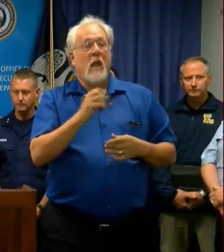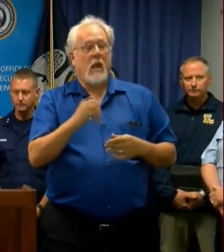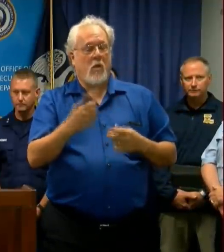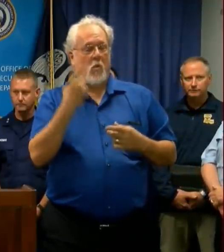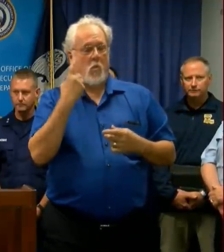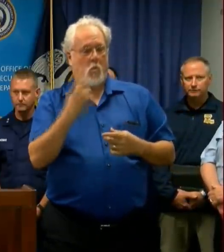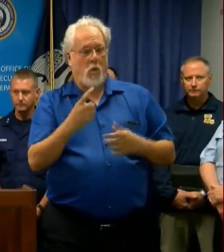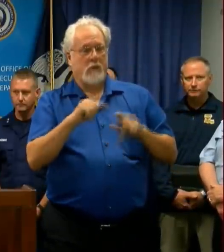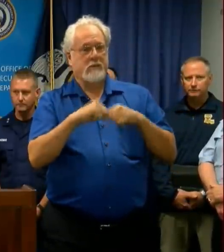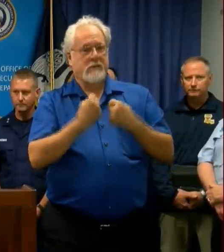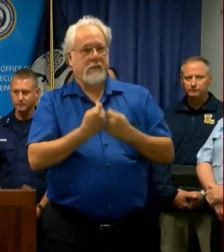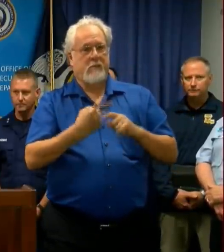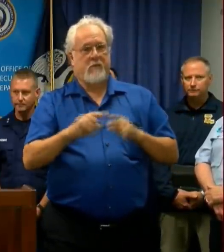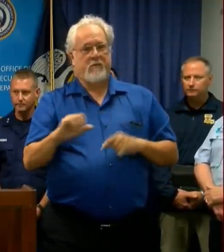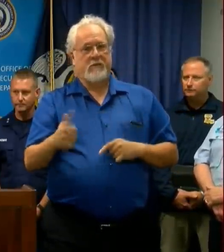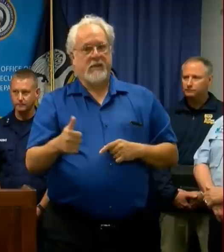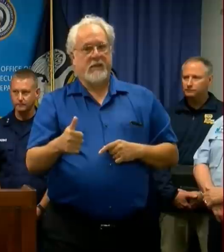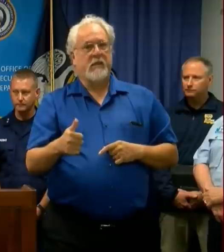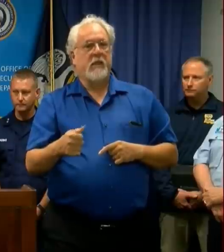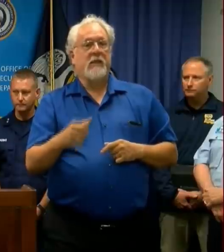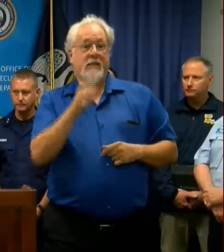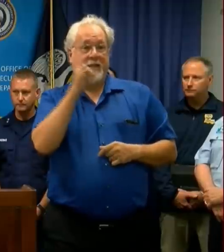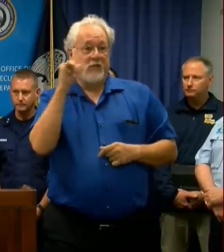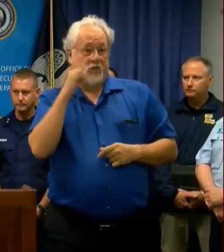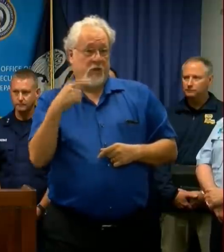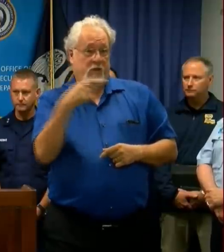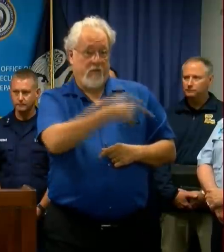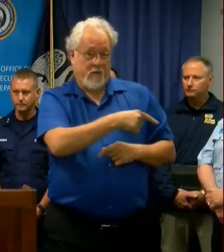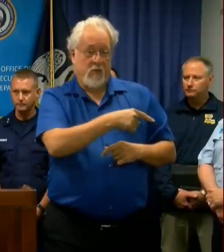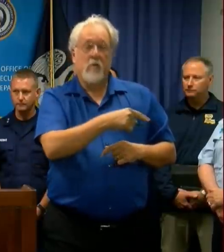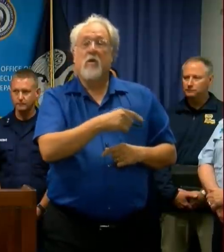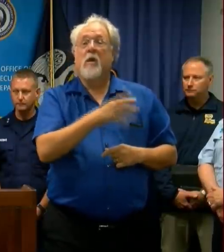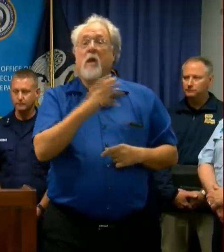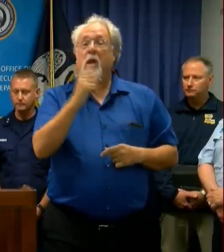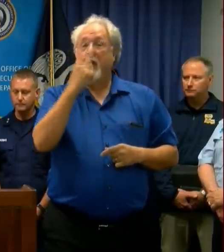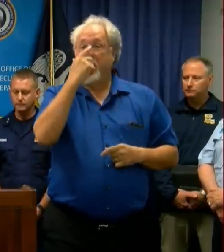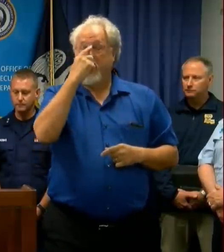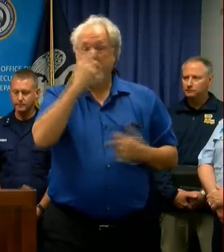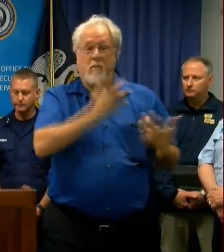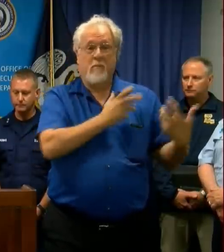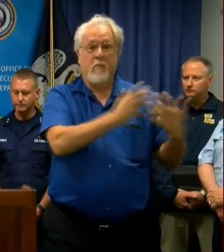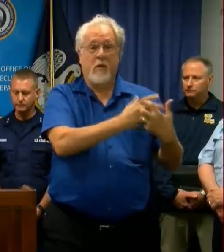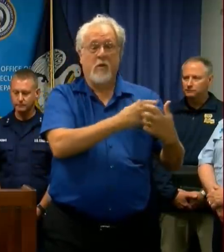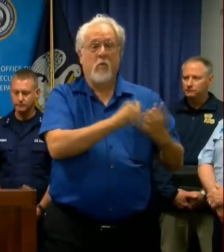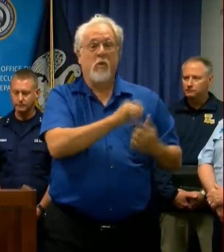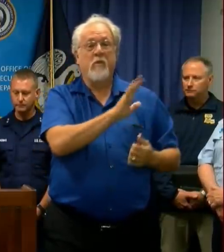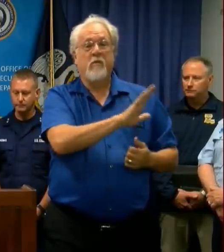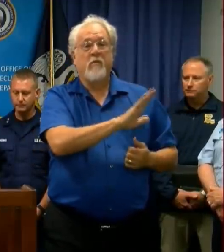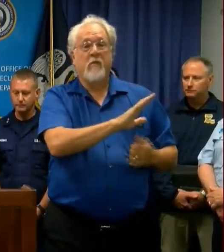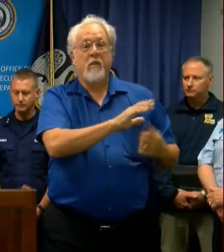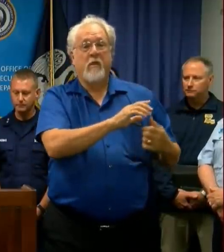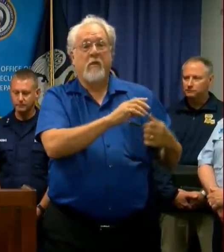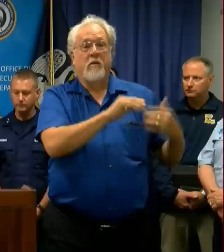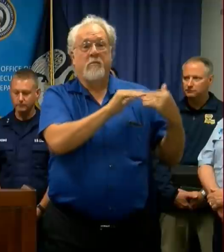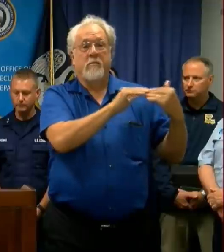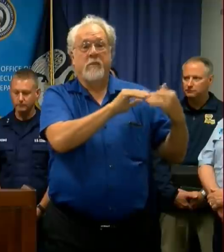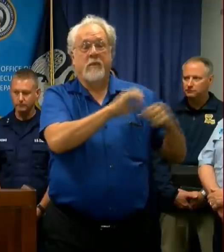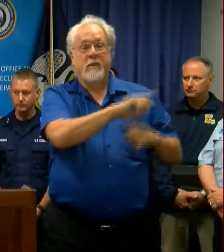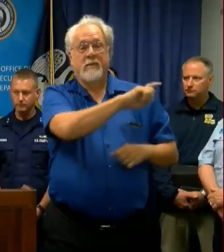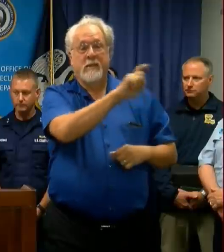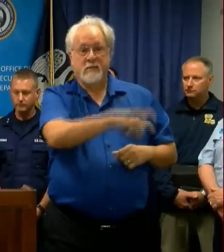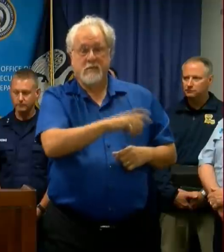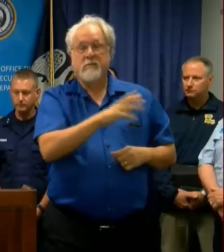was one team of 10 that was actually there yesterday, and they partnered up with their counterparts in